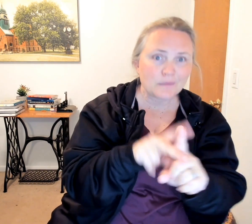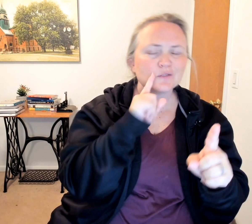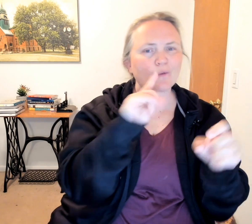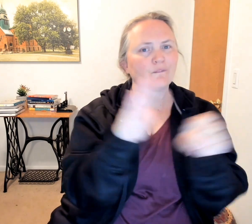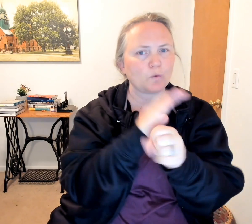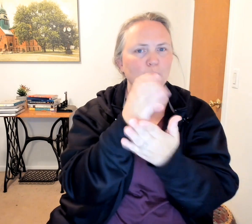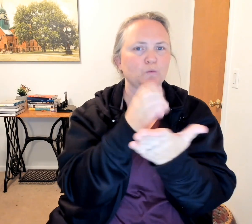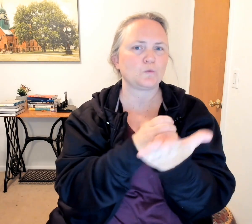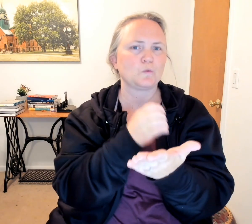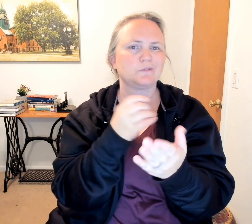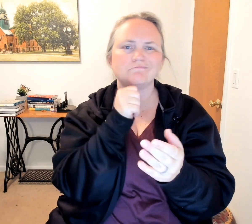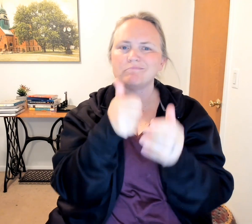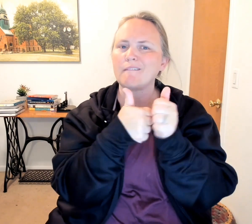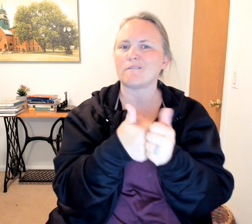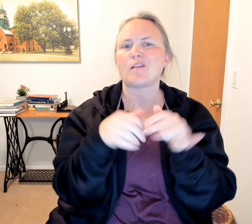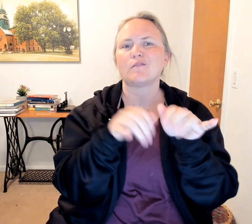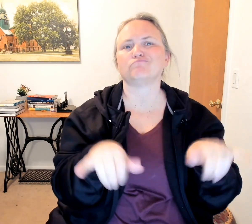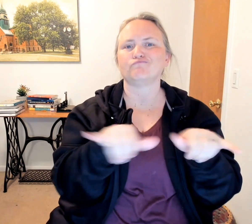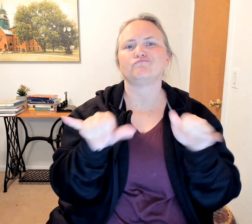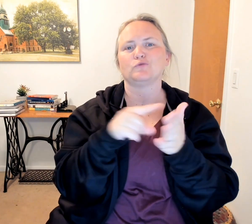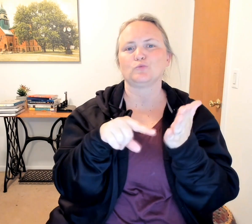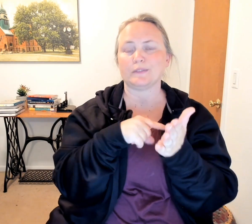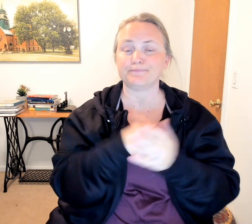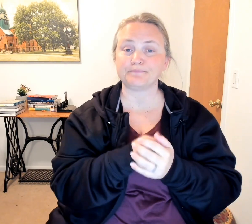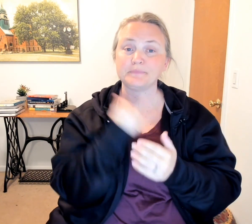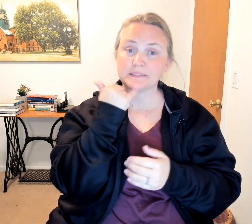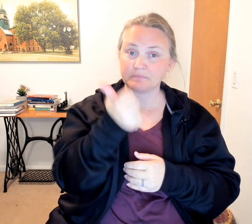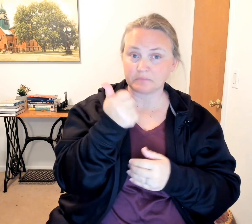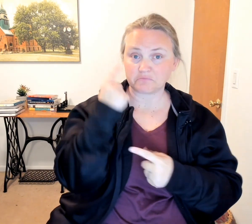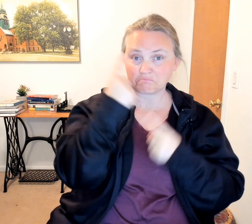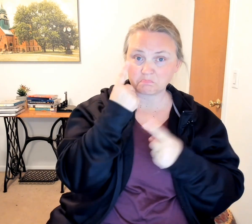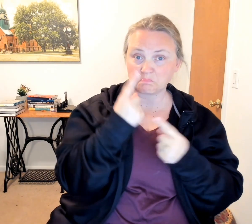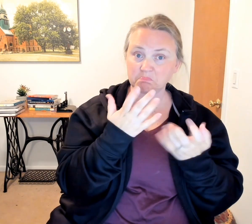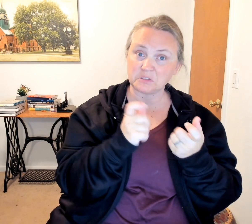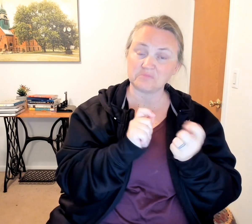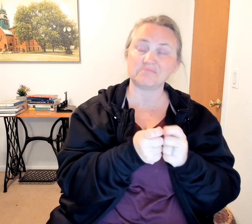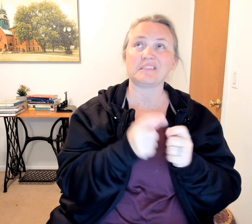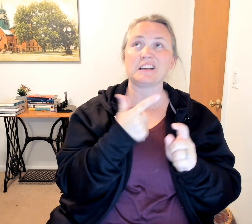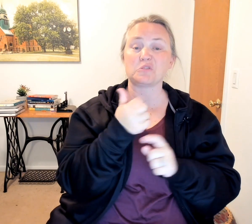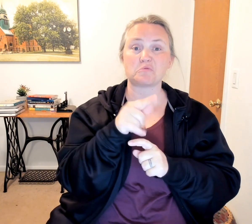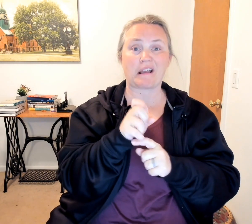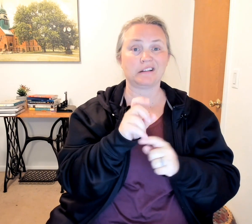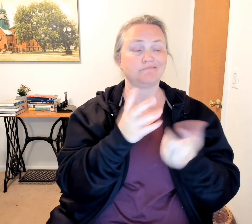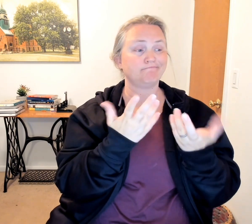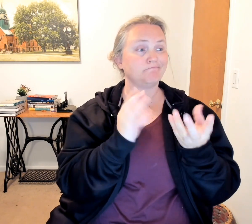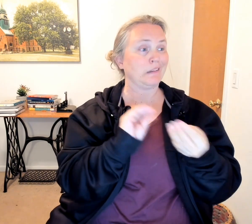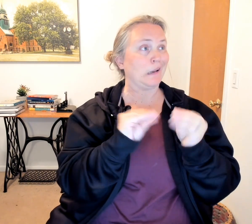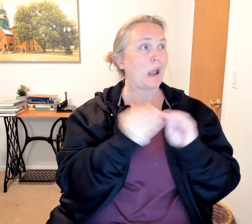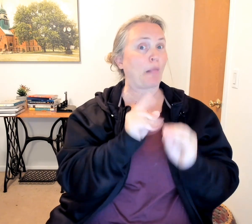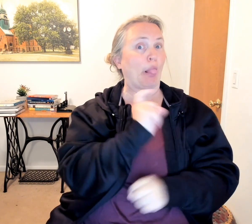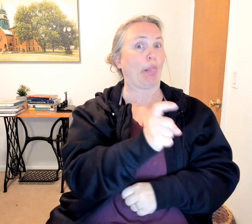way to entire courses that use alternative grading practices. If you're at all considering how the grades we give are